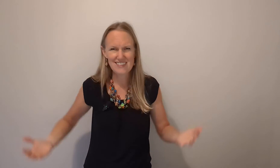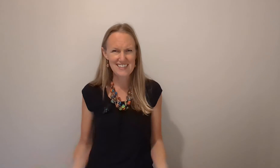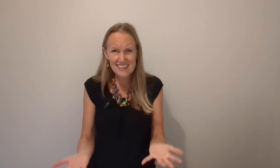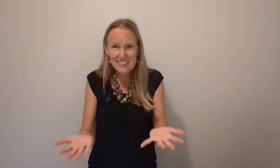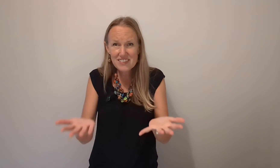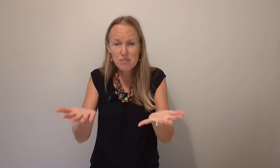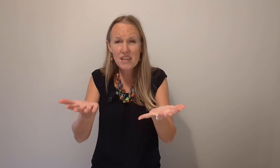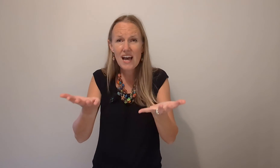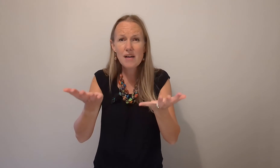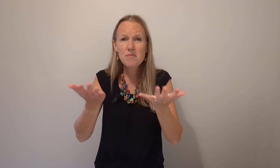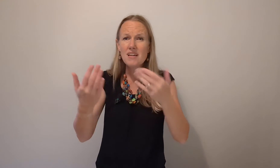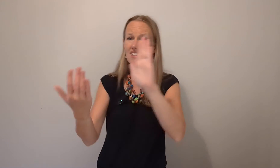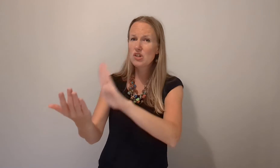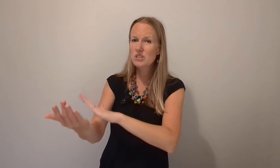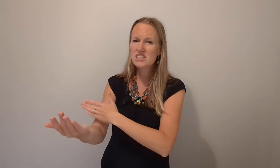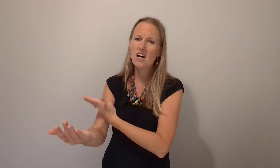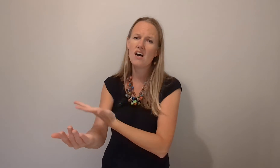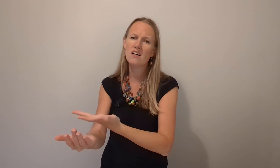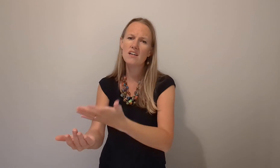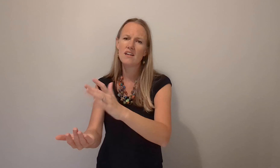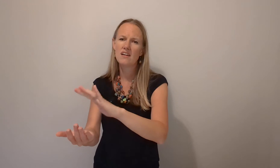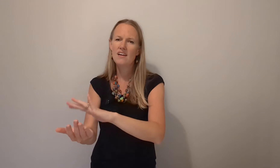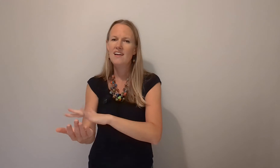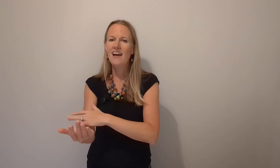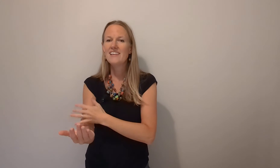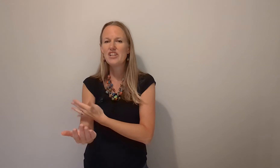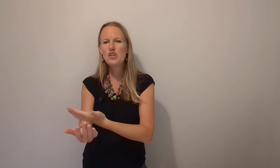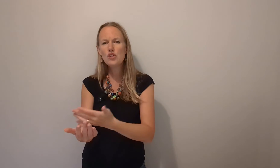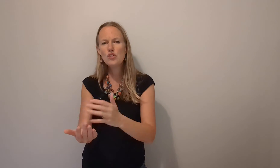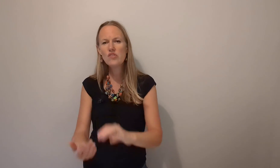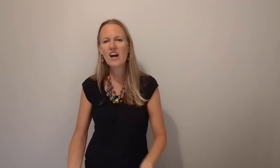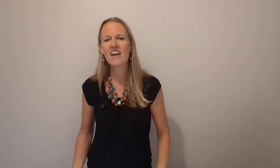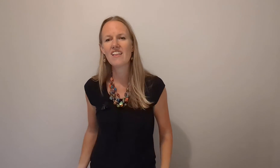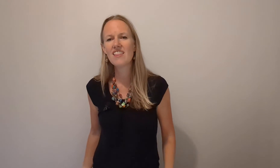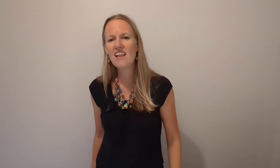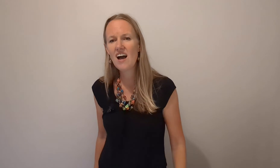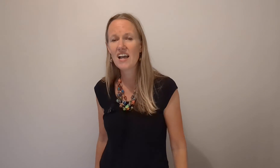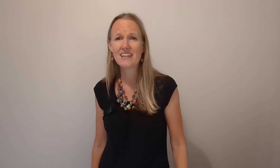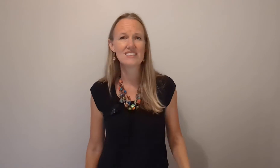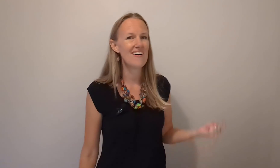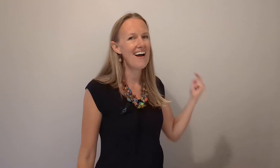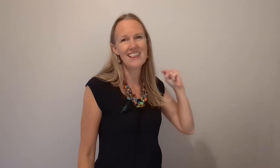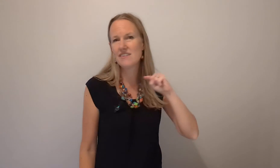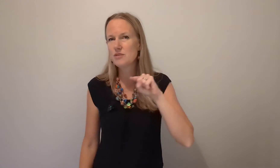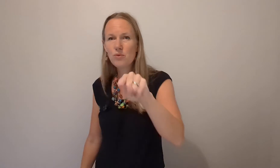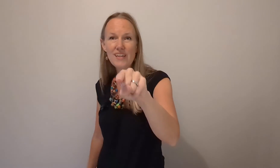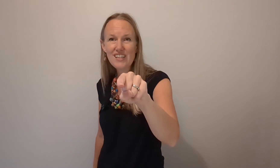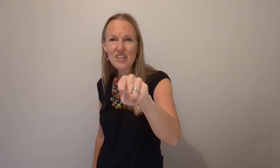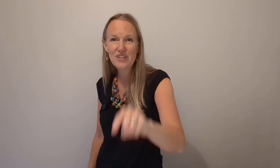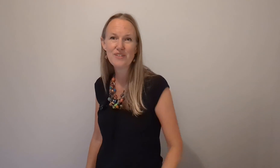going to lift something up, your song, and then you've got a lion. So I love to point you,